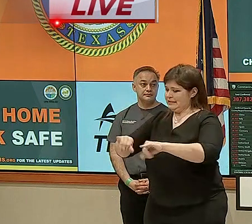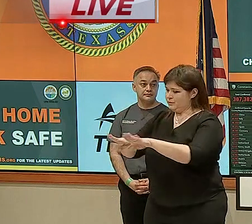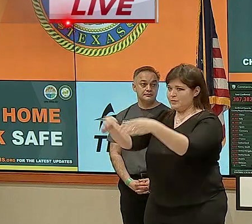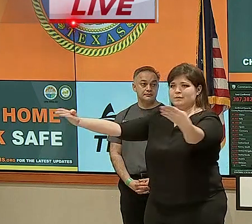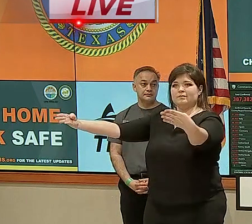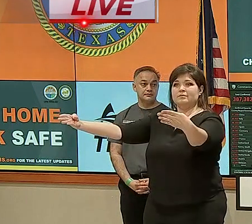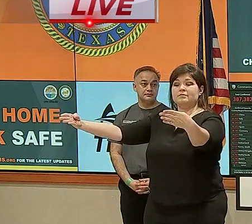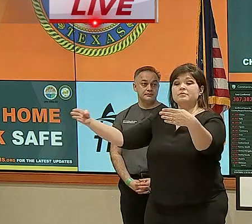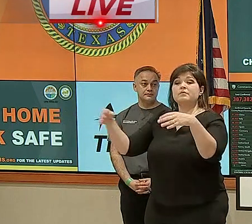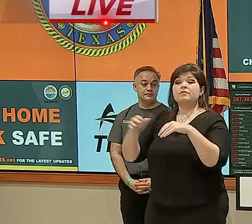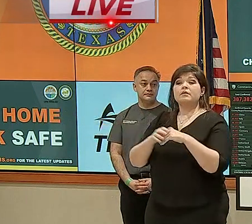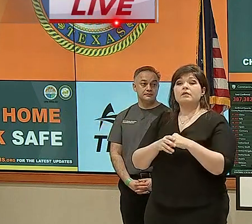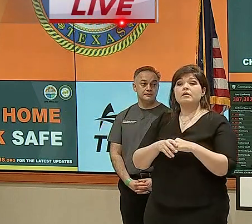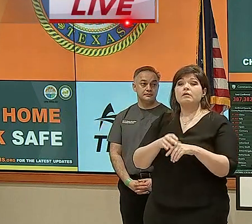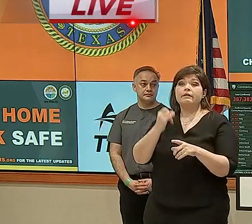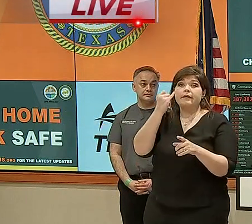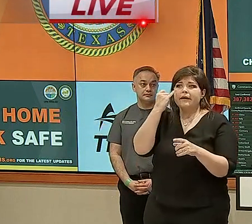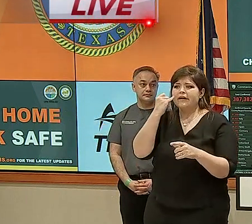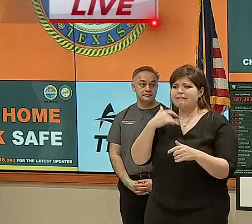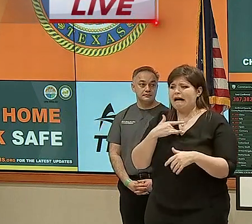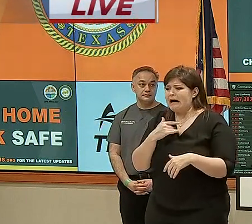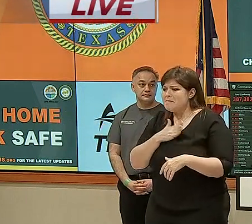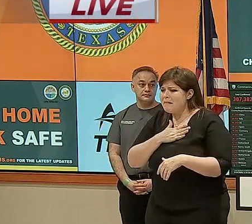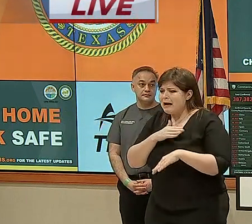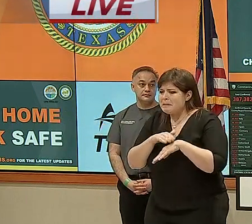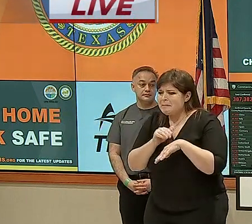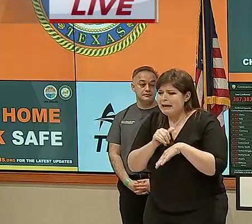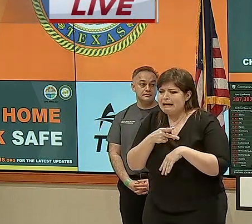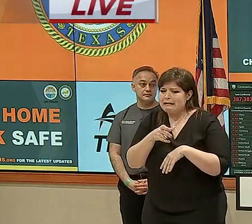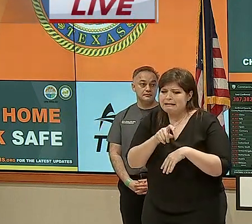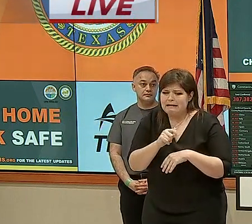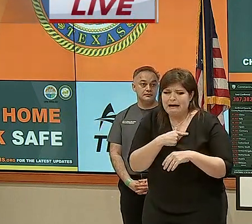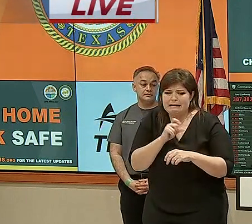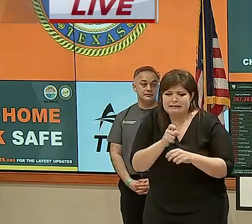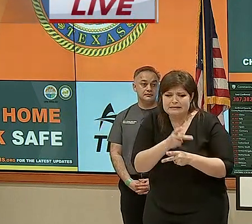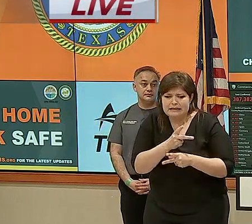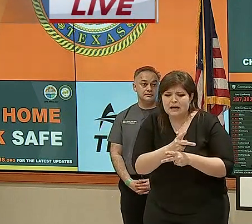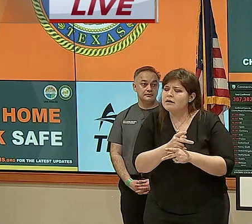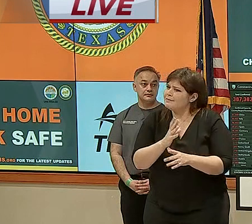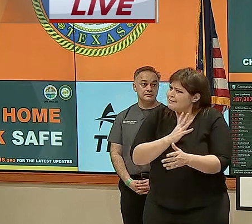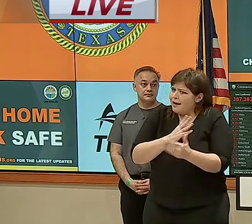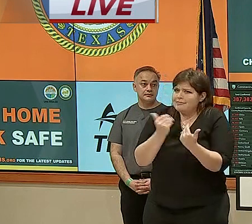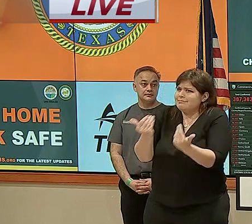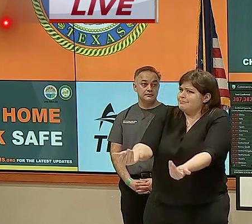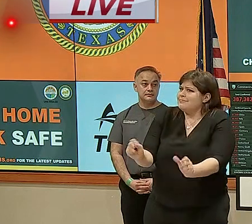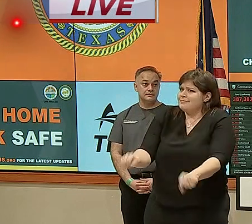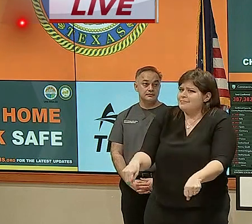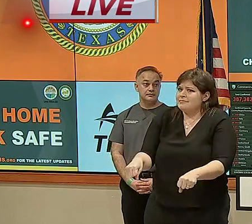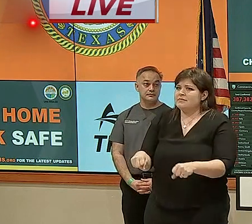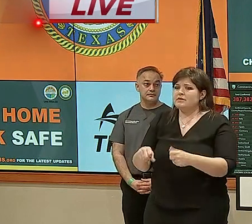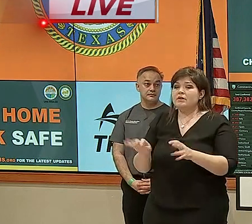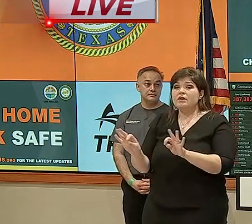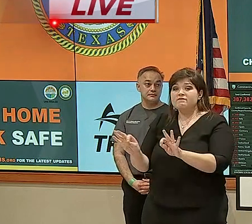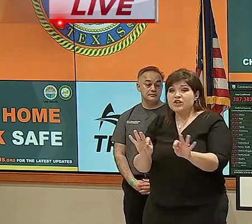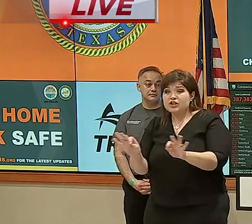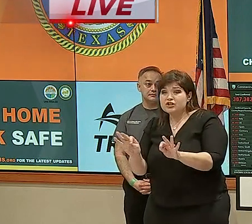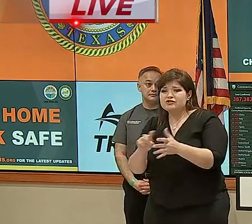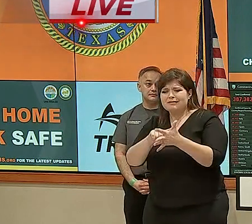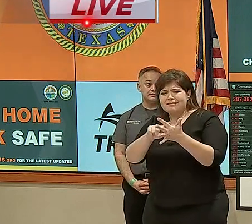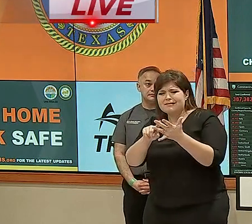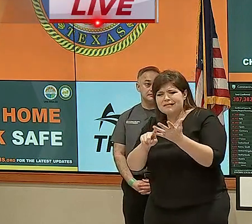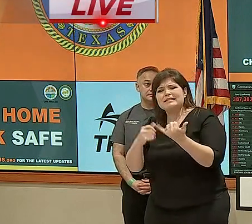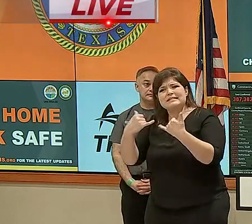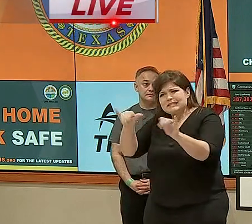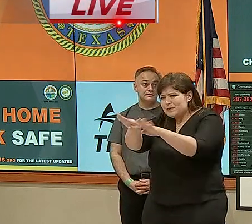example, needing to take care of your pets, we've made provisions for that. Furniture, things of that nature, those things